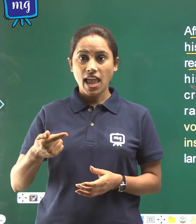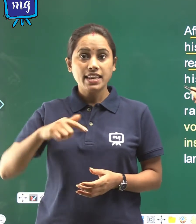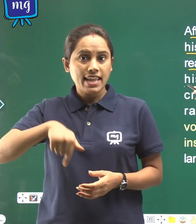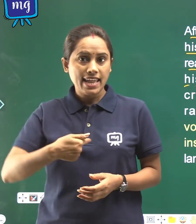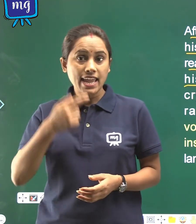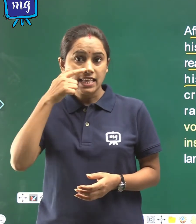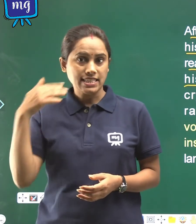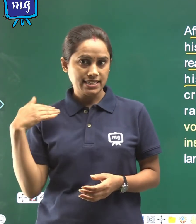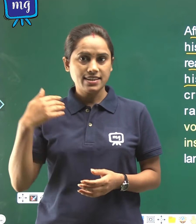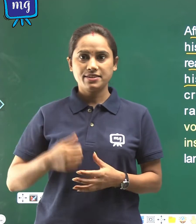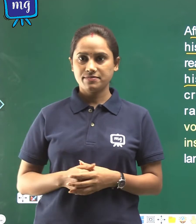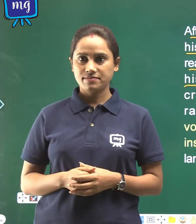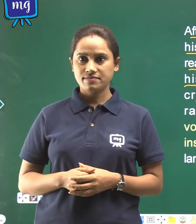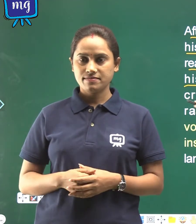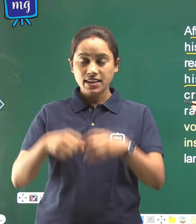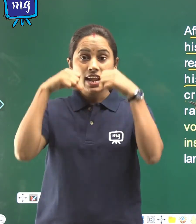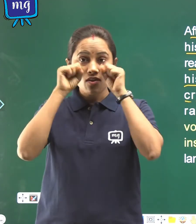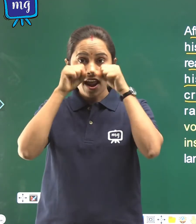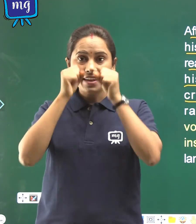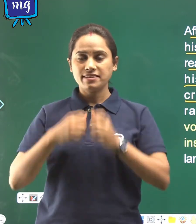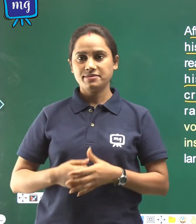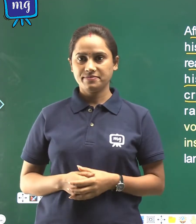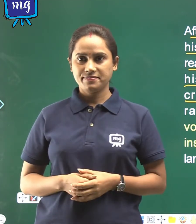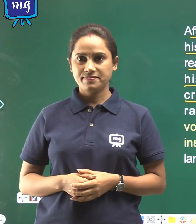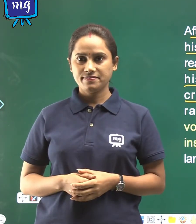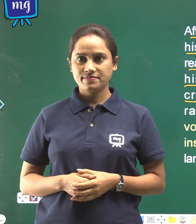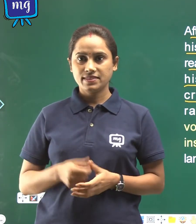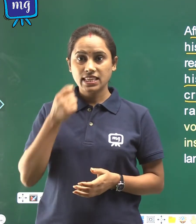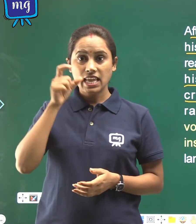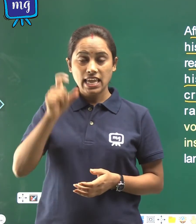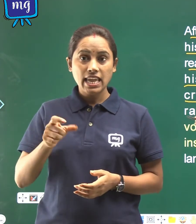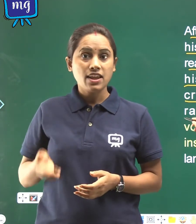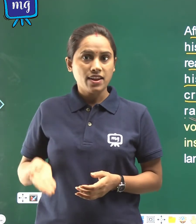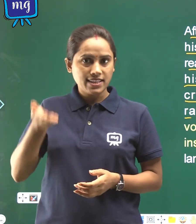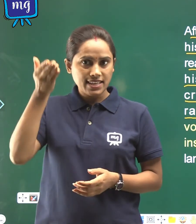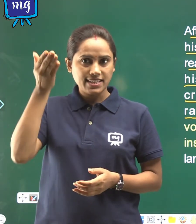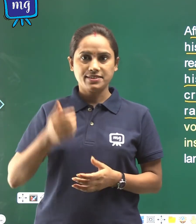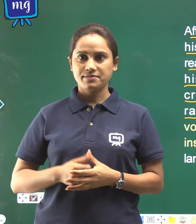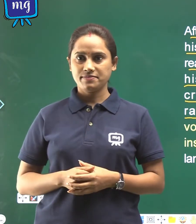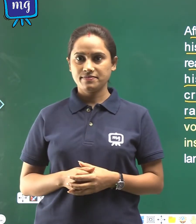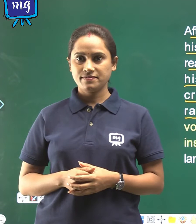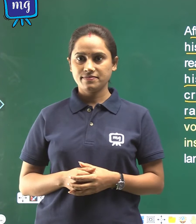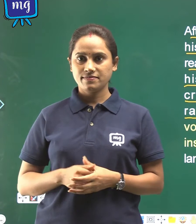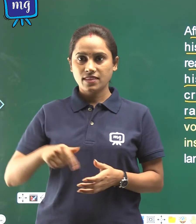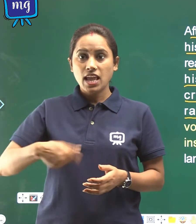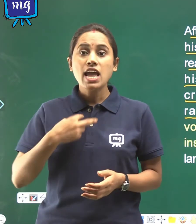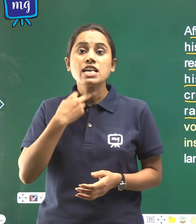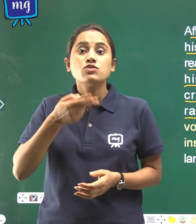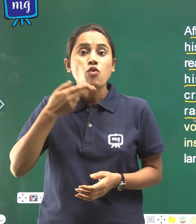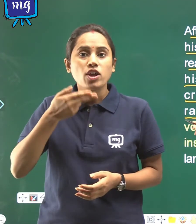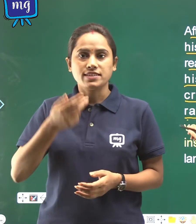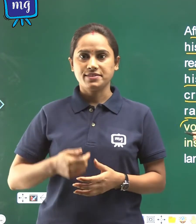and his sister crying, He raises his